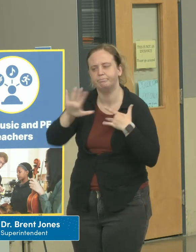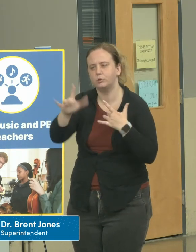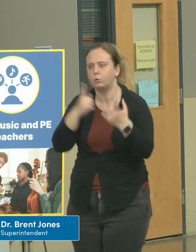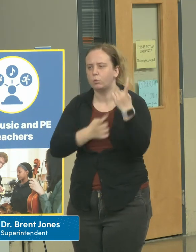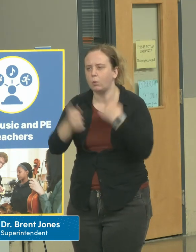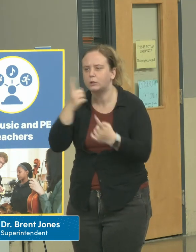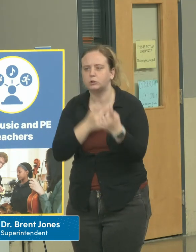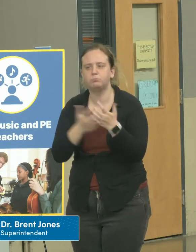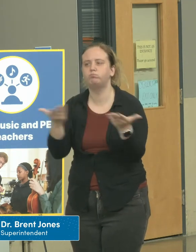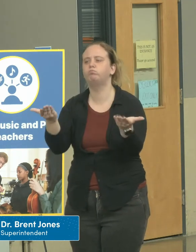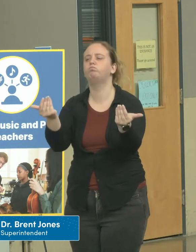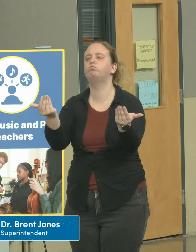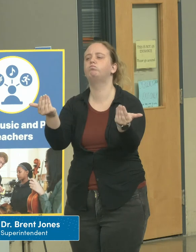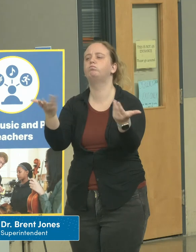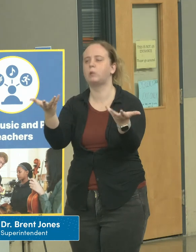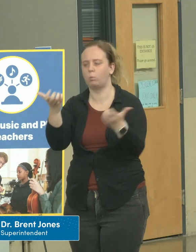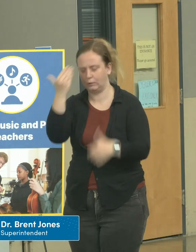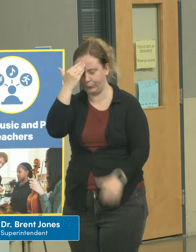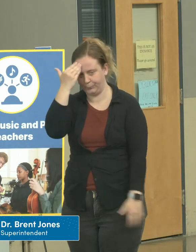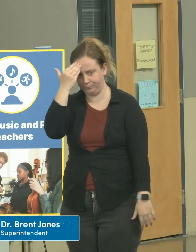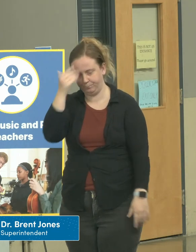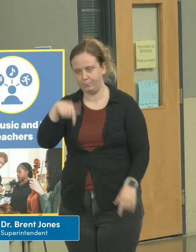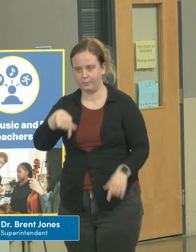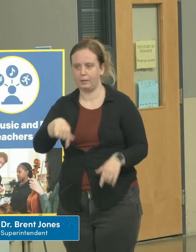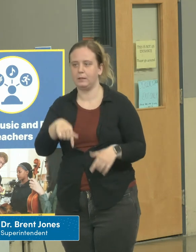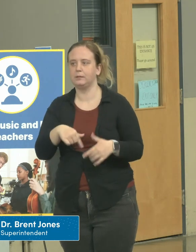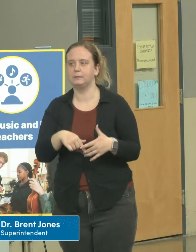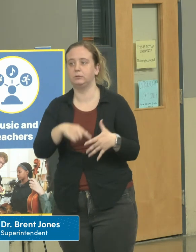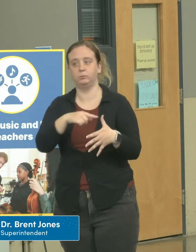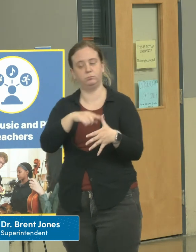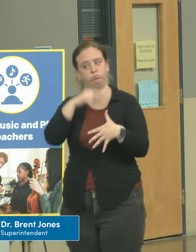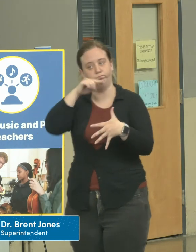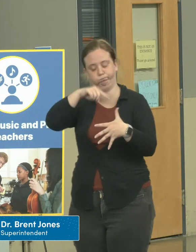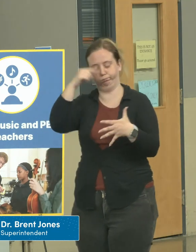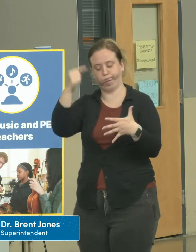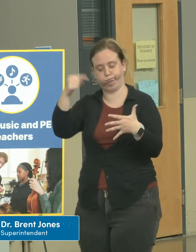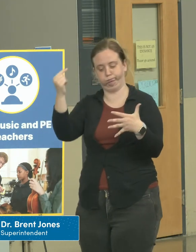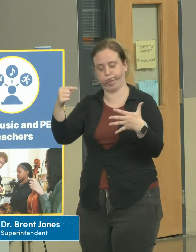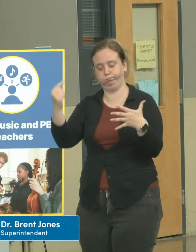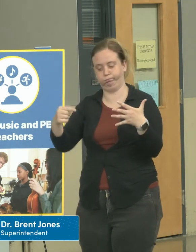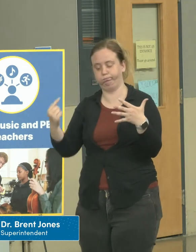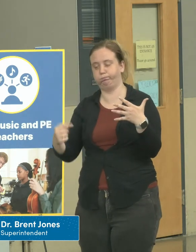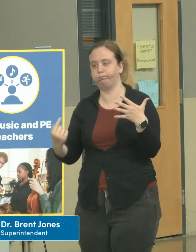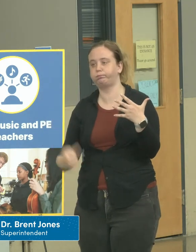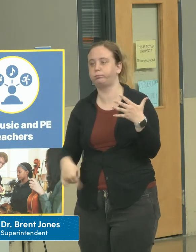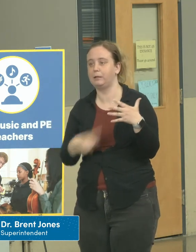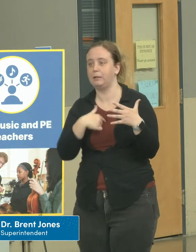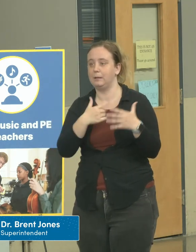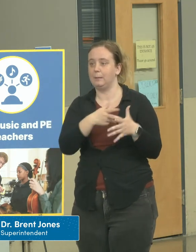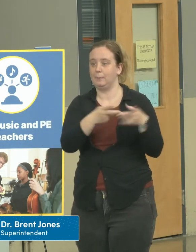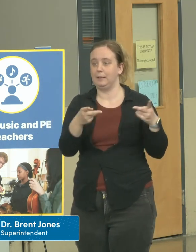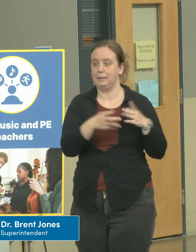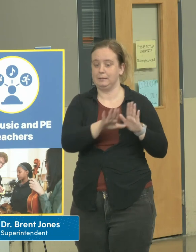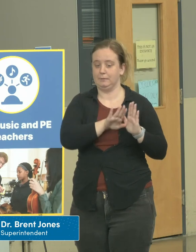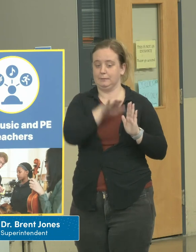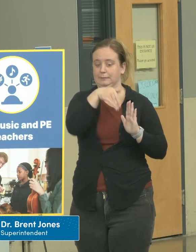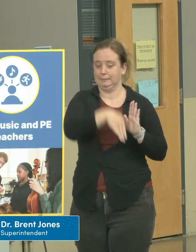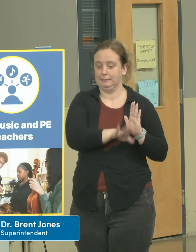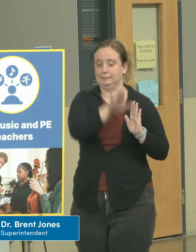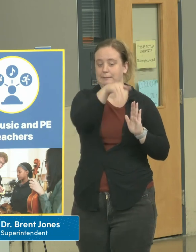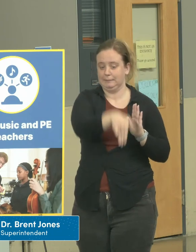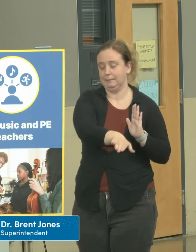is a multi-step process of getting from a place of what I would call instability to stability. And